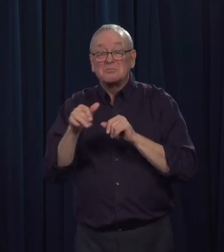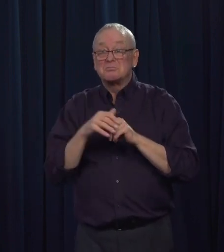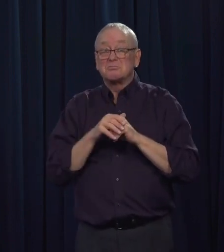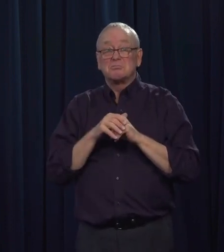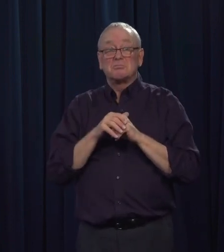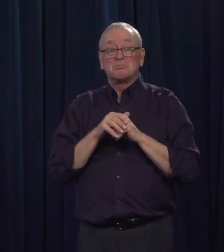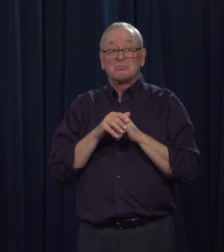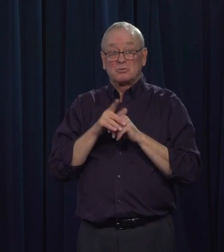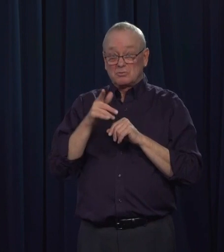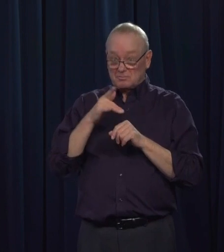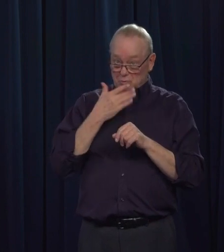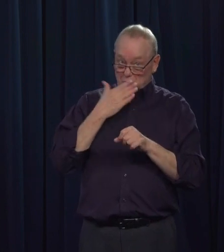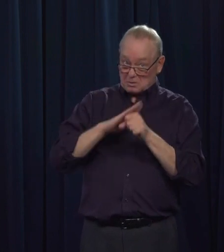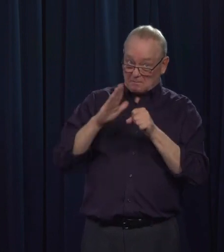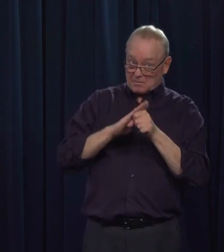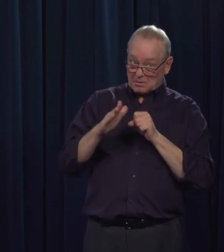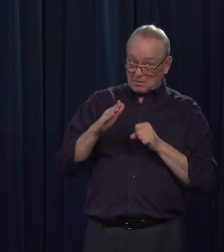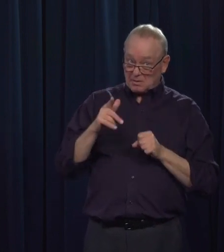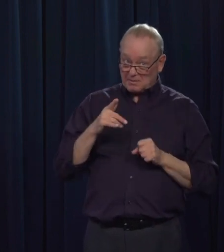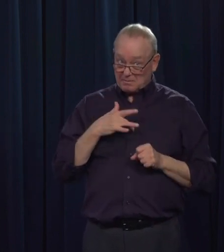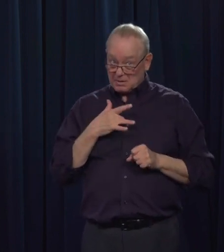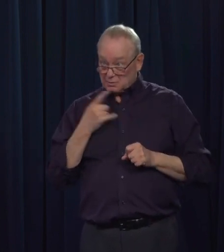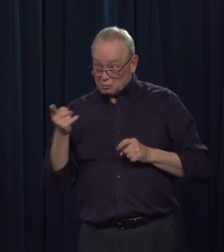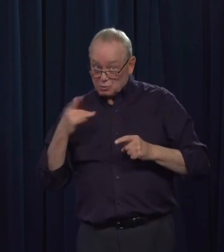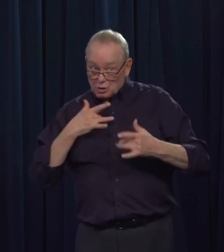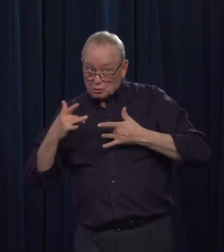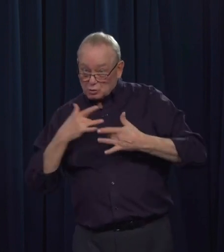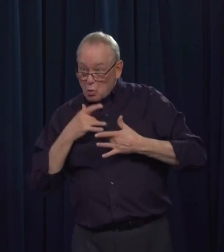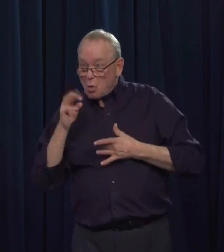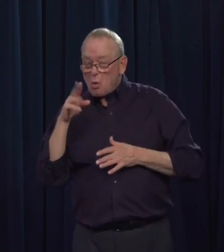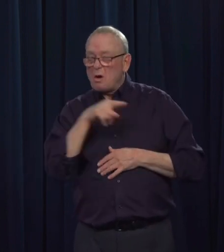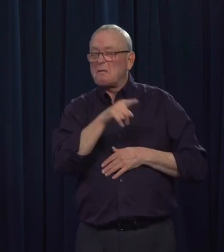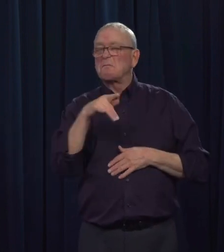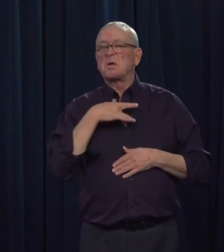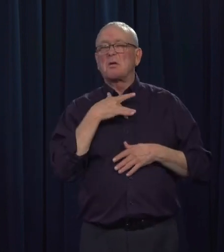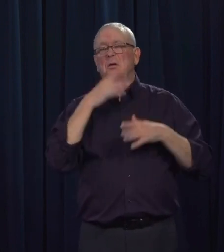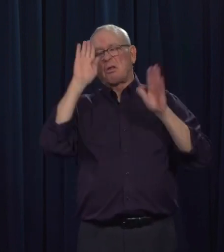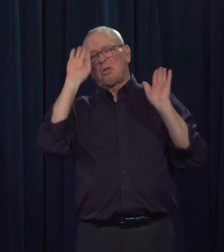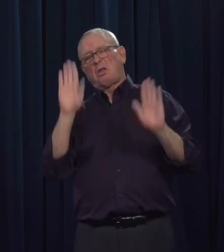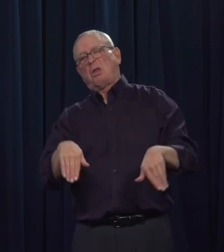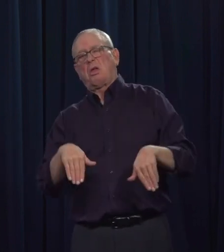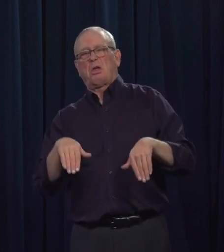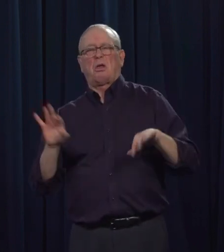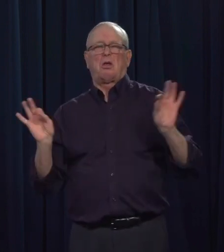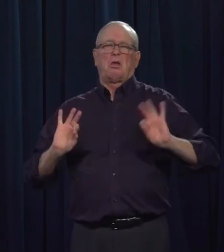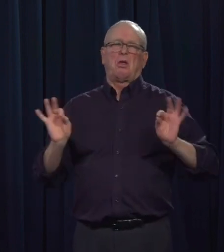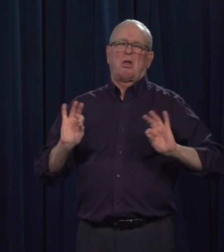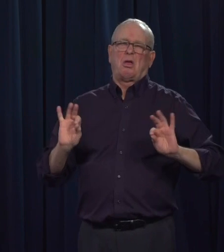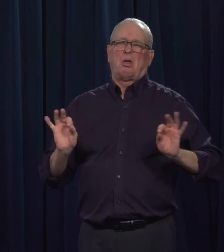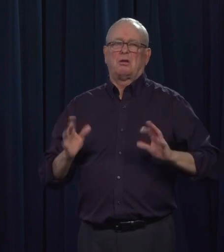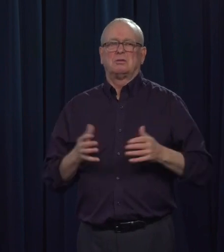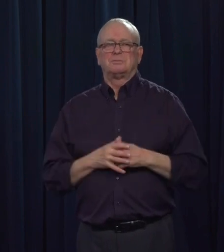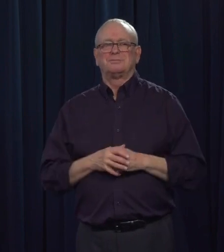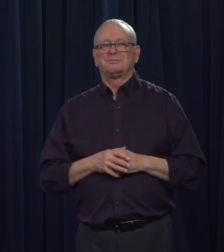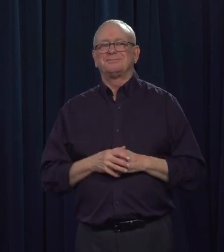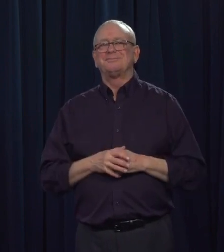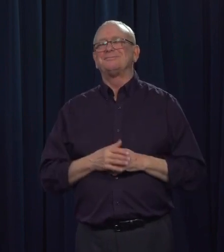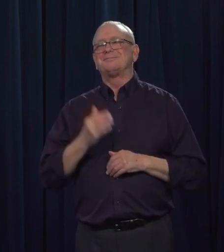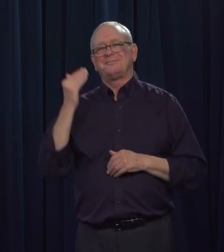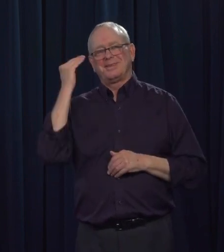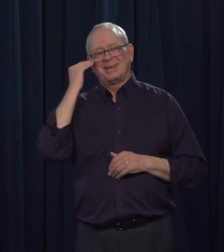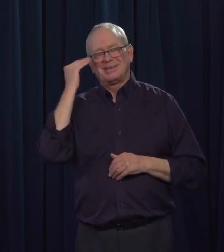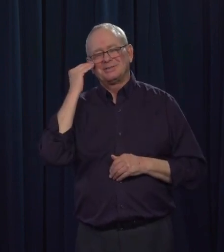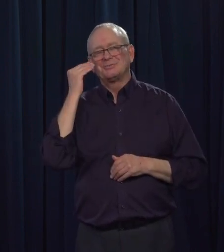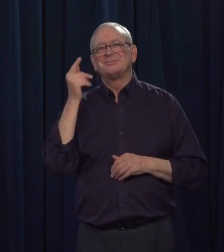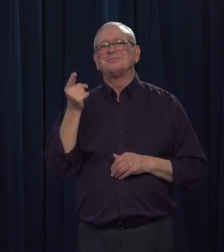concern that they're not going to take it seriously? So we know that this is the time of year, every year, when we do have many, many people who've been away for the